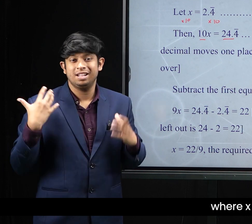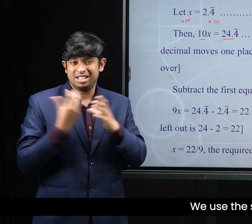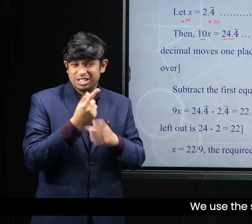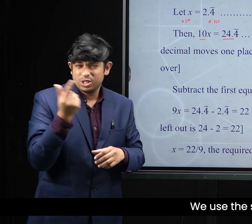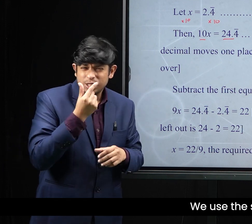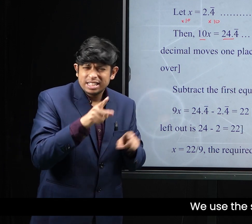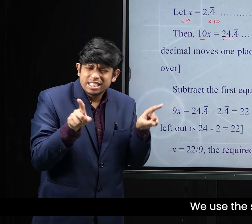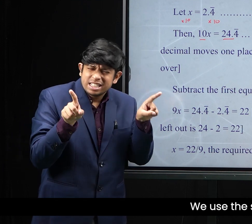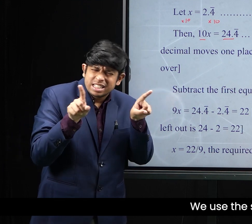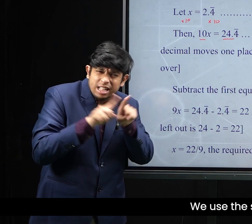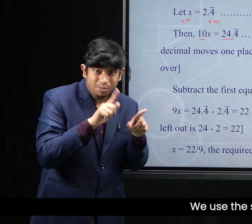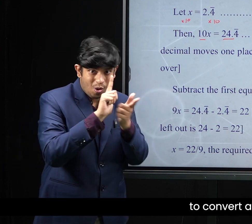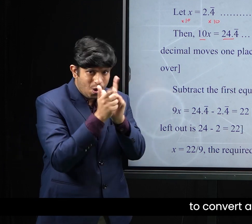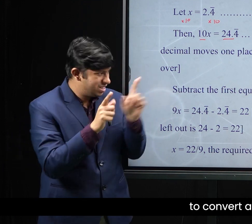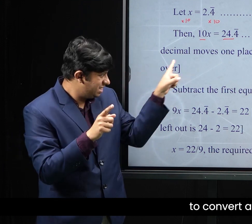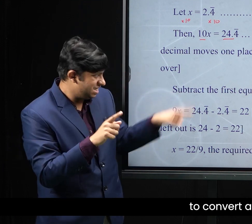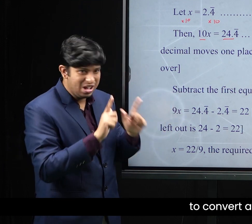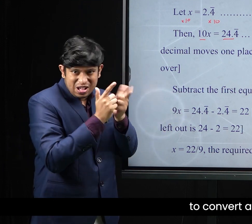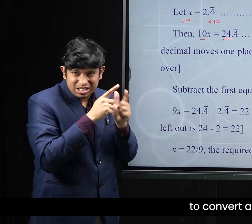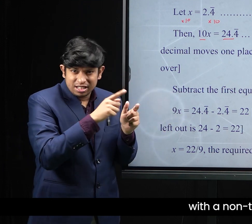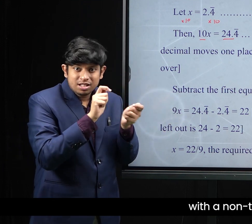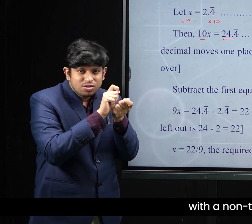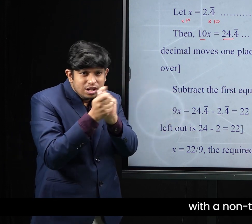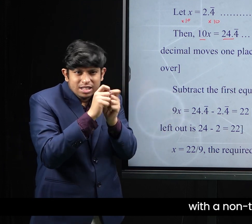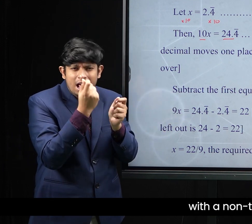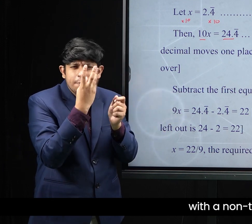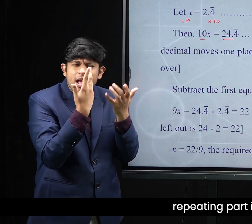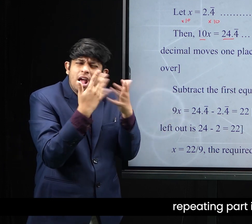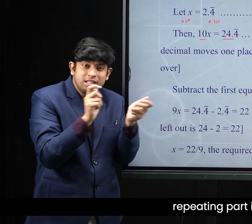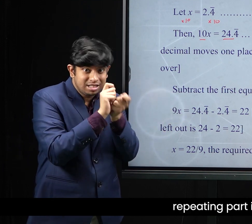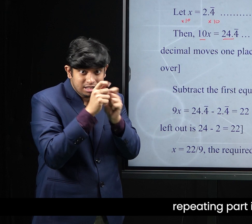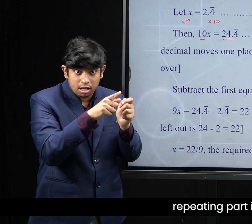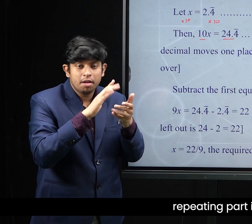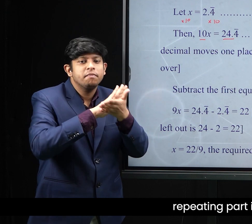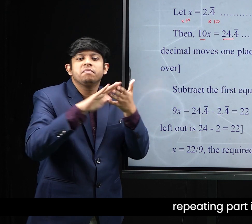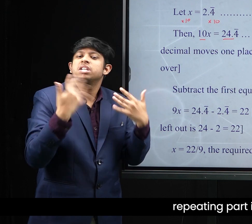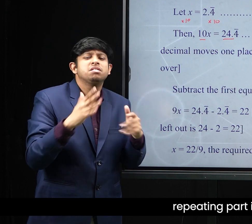We use the same logic to convert any number with a non-terminating repeating part into a fraction.